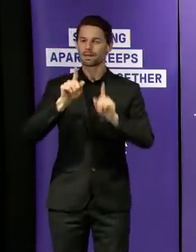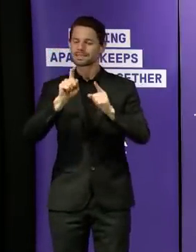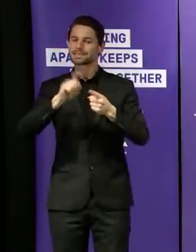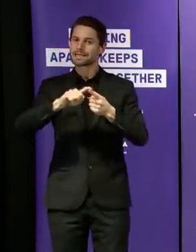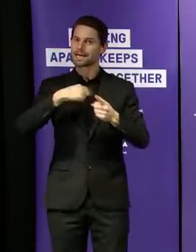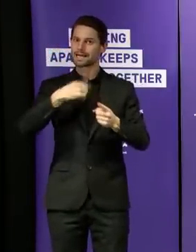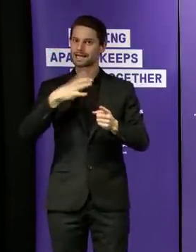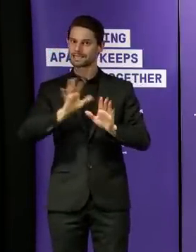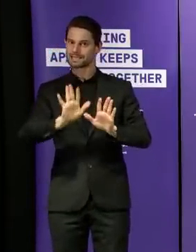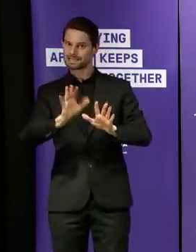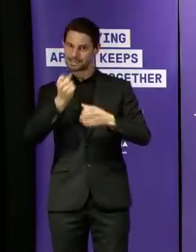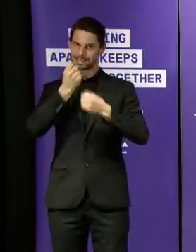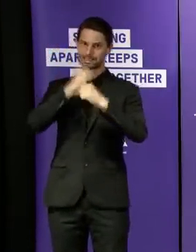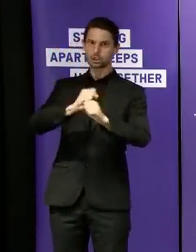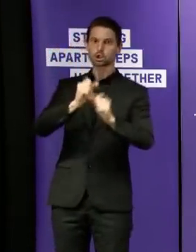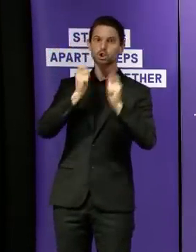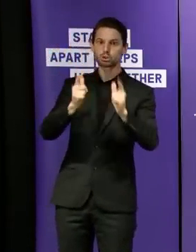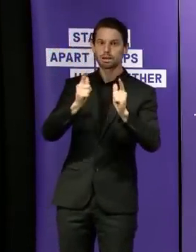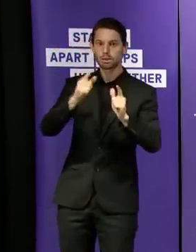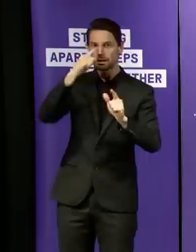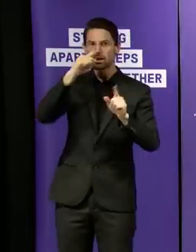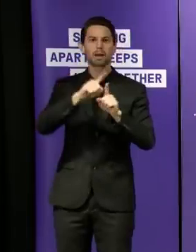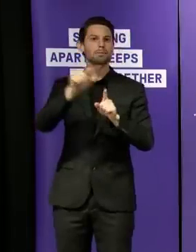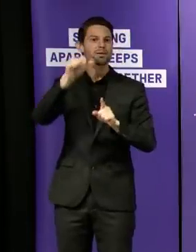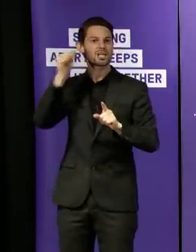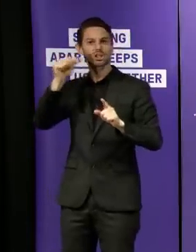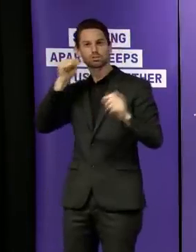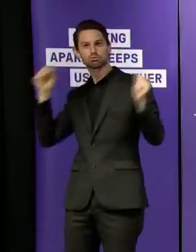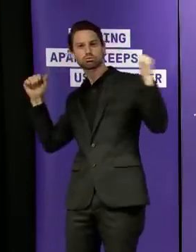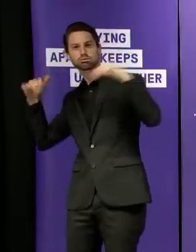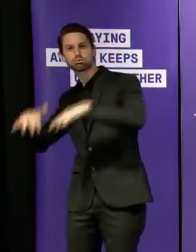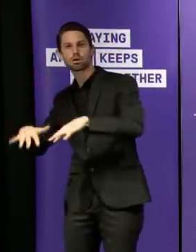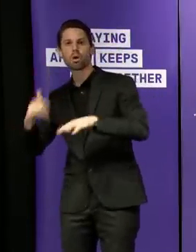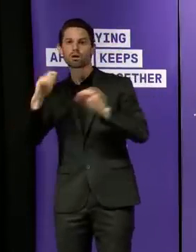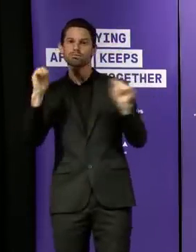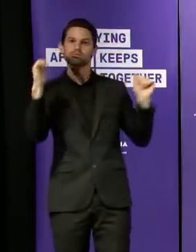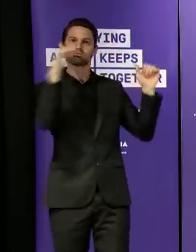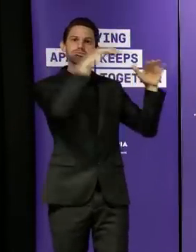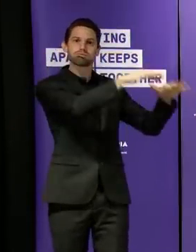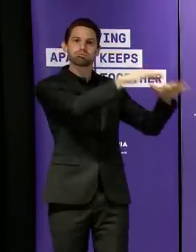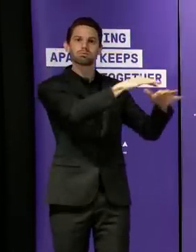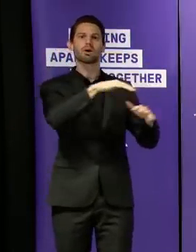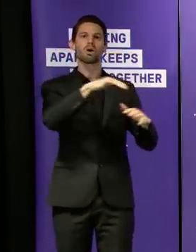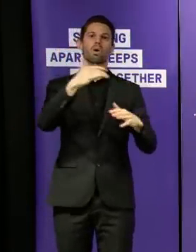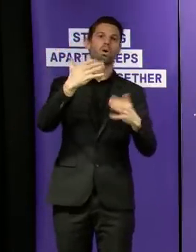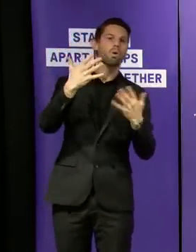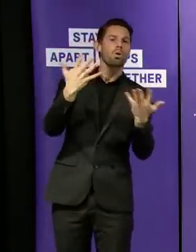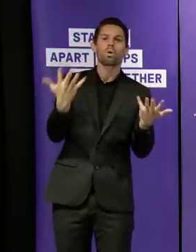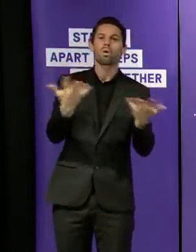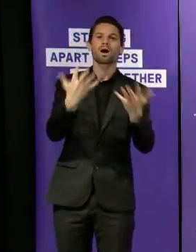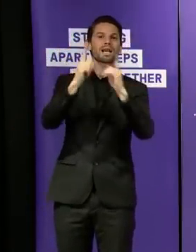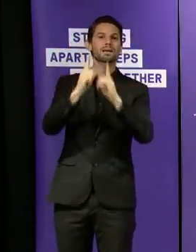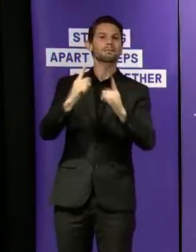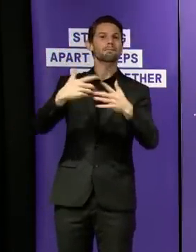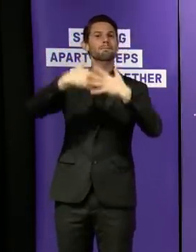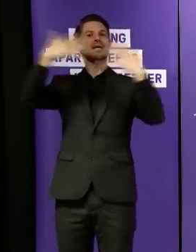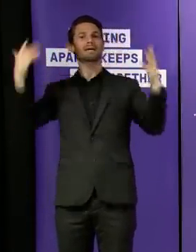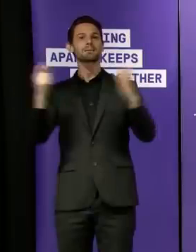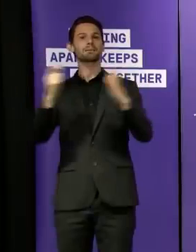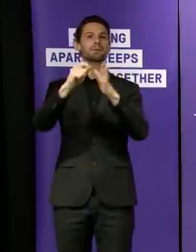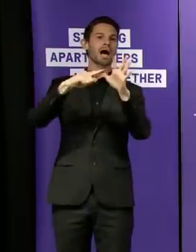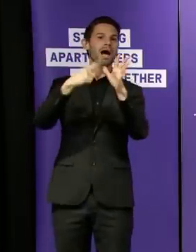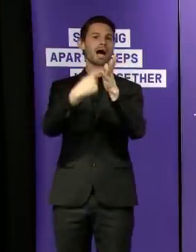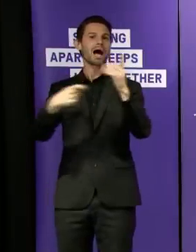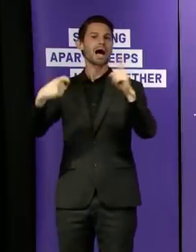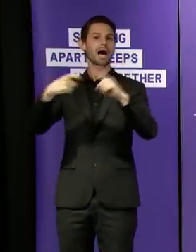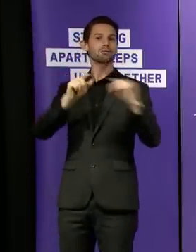stop large groups of people, or certainly much larger than they'd otherwise be, groups of people congregating in some of those